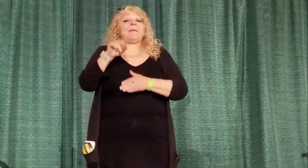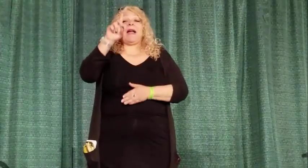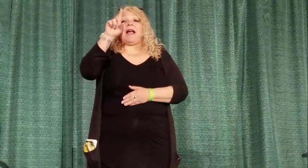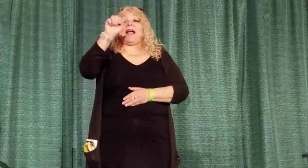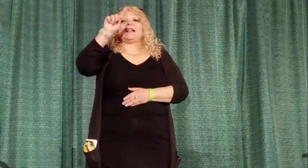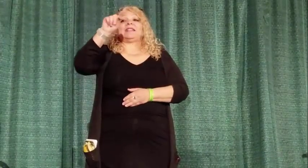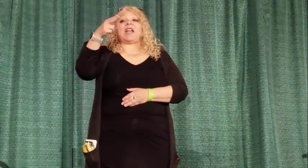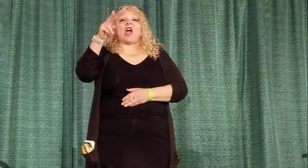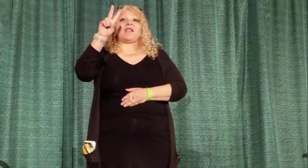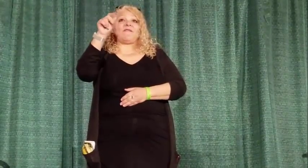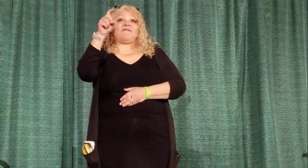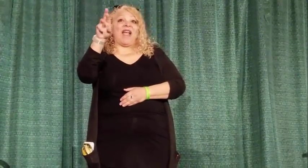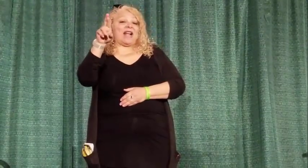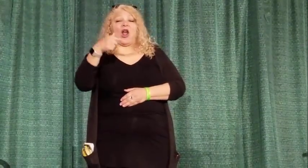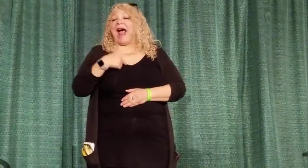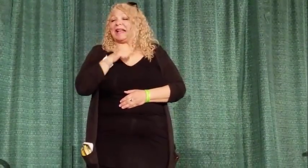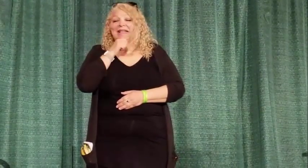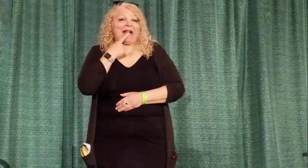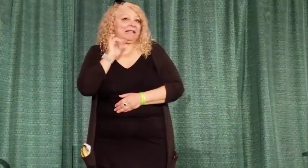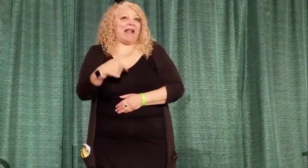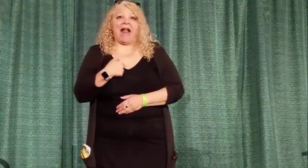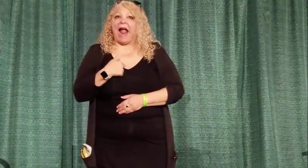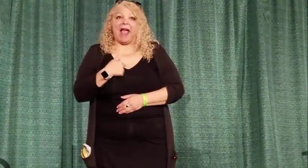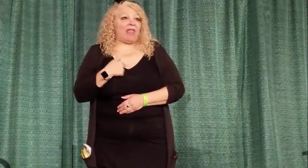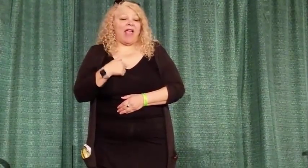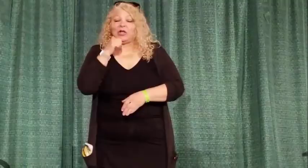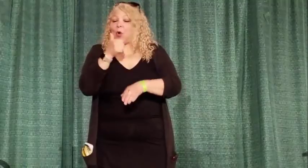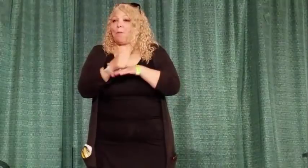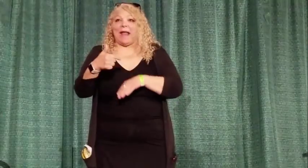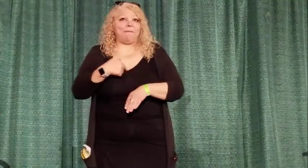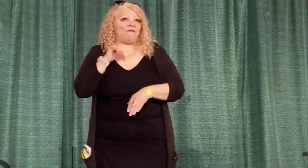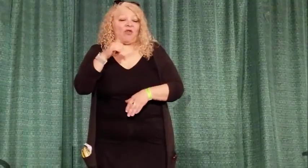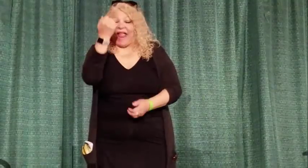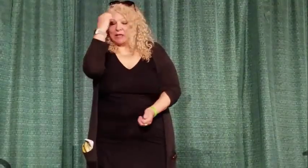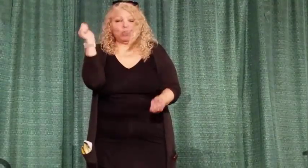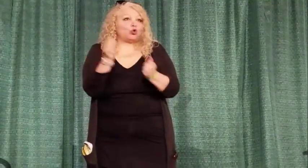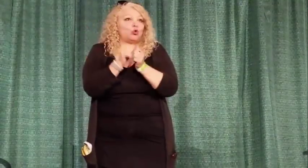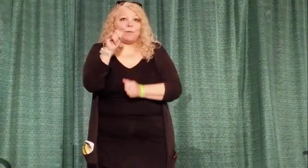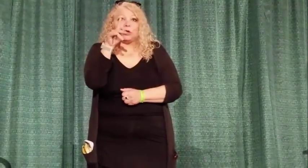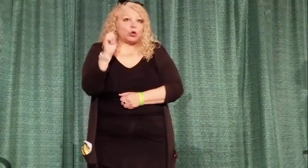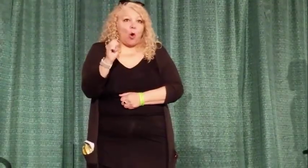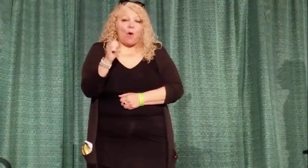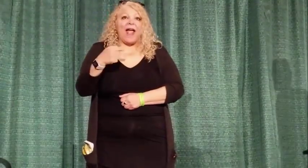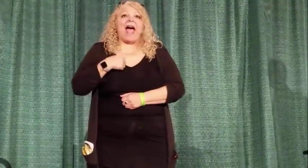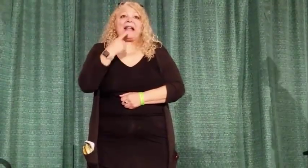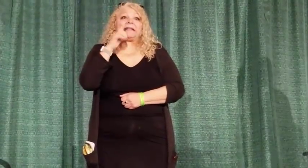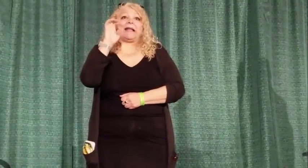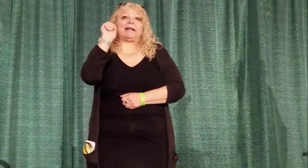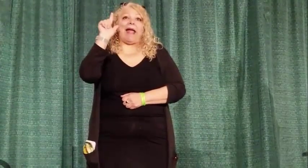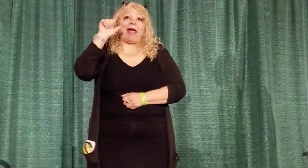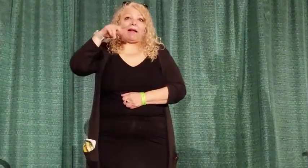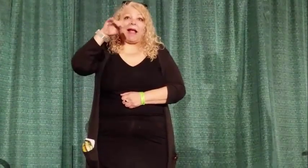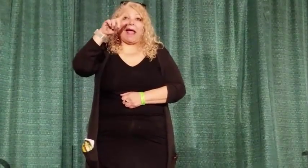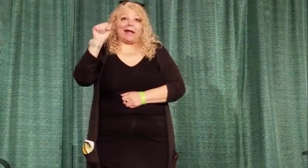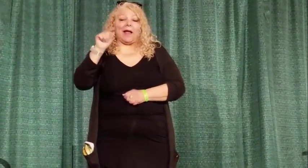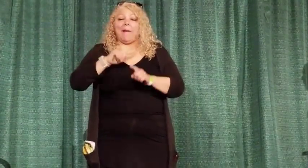I did not say that joke. Don't blame me for that, it wasn't me, I didn't say that. I said Al-Qaeda, they changed it to